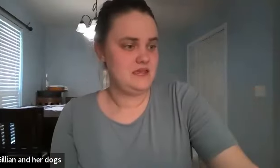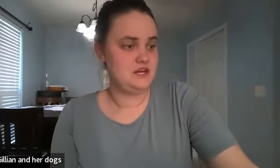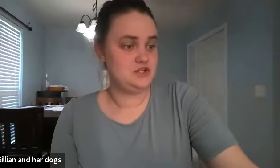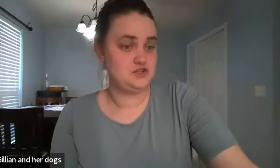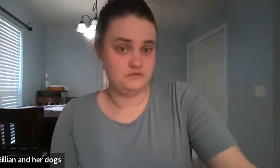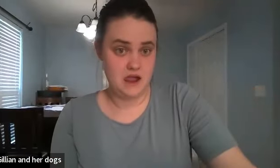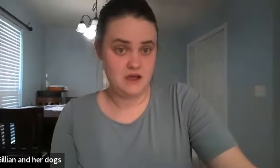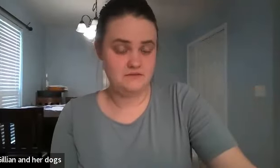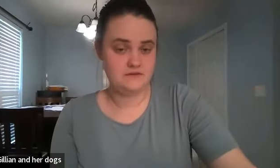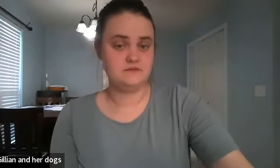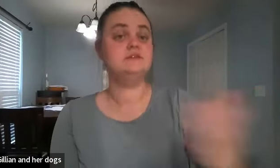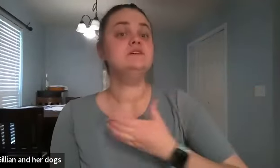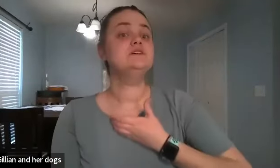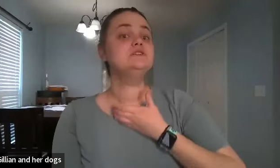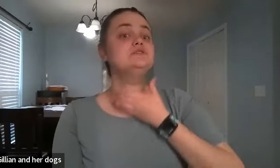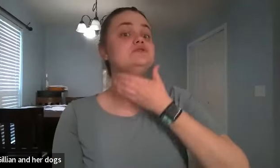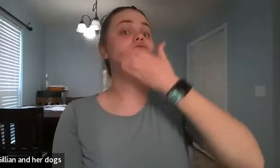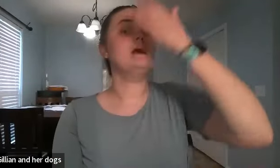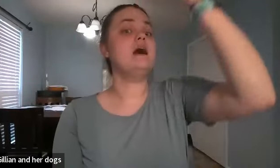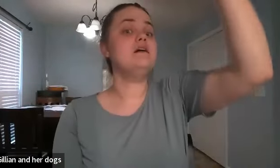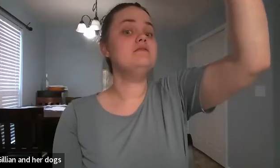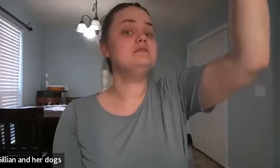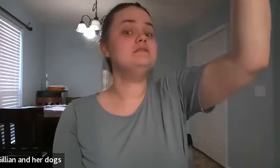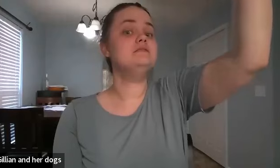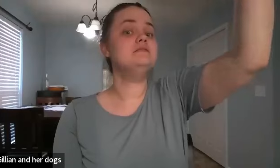Then giraffe, giraffe.